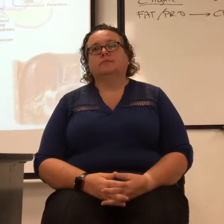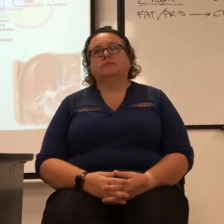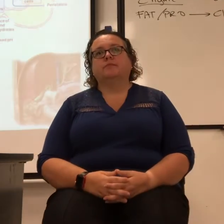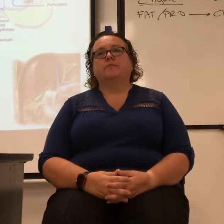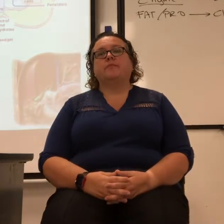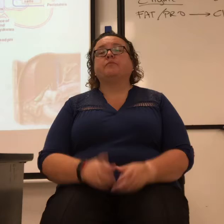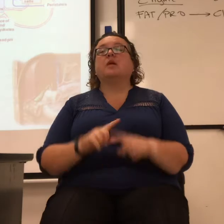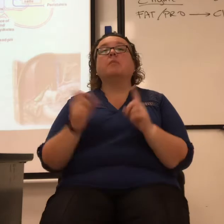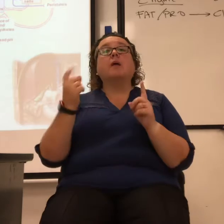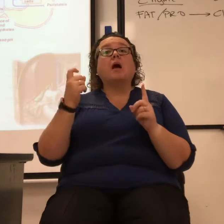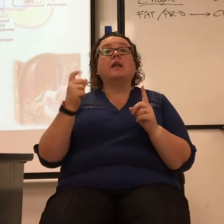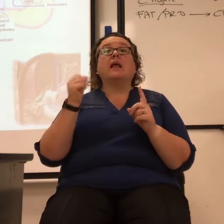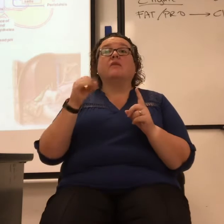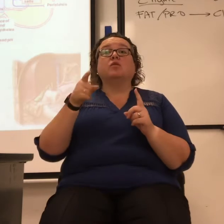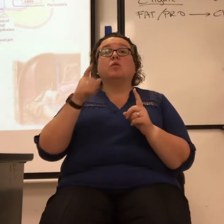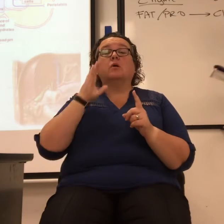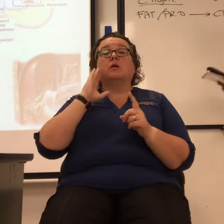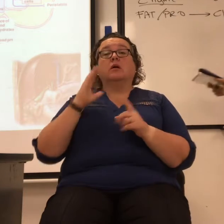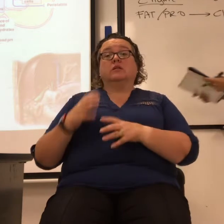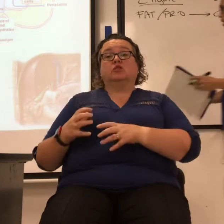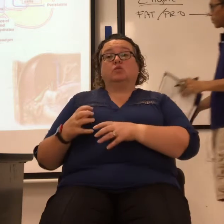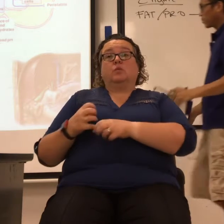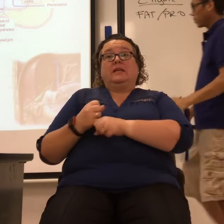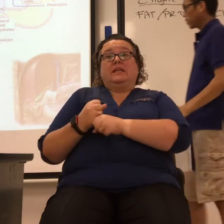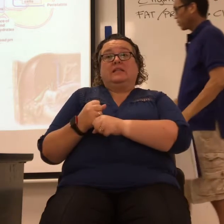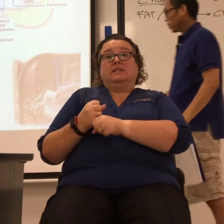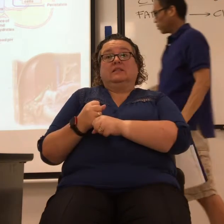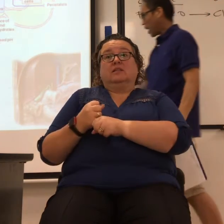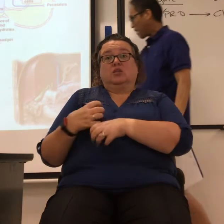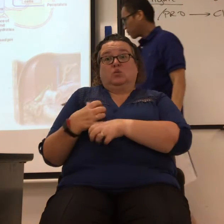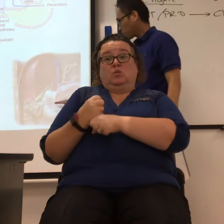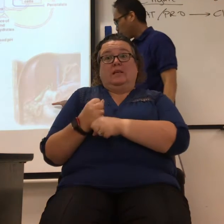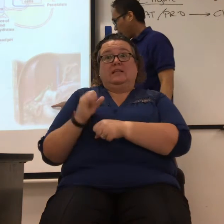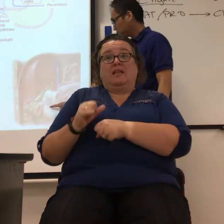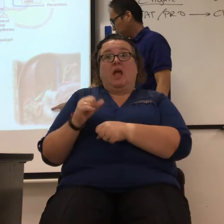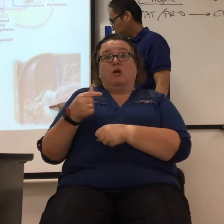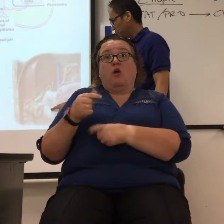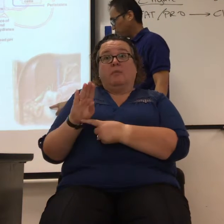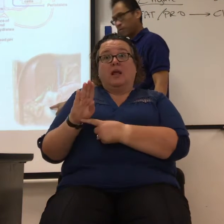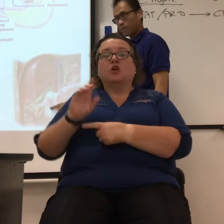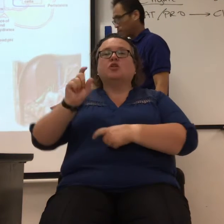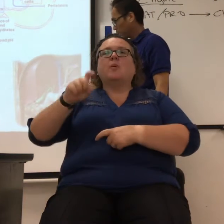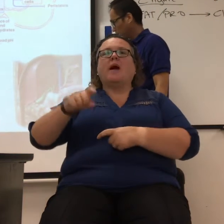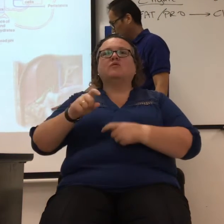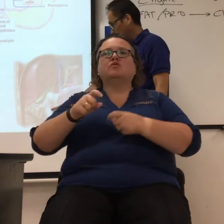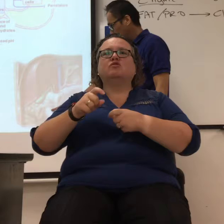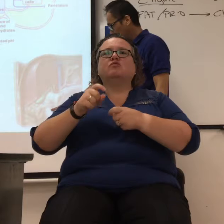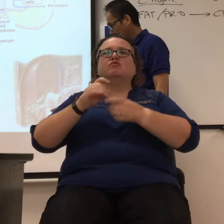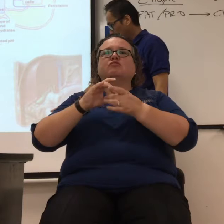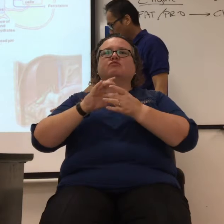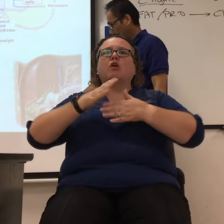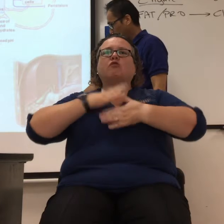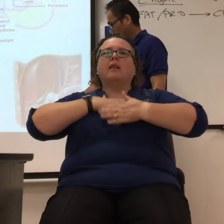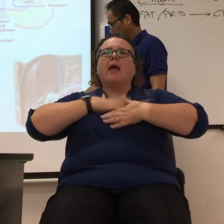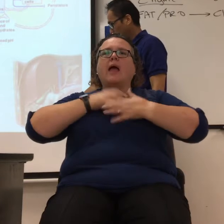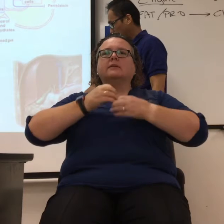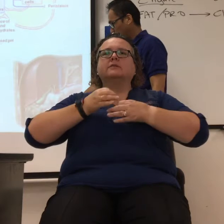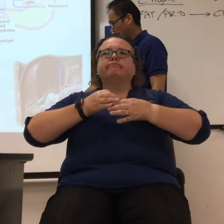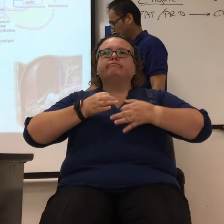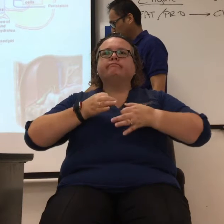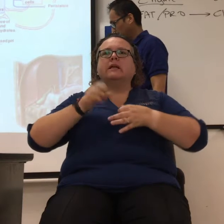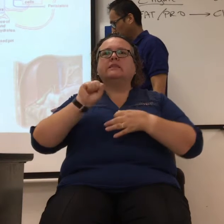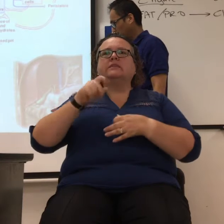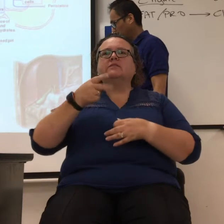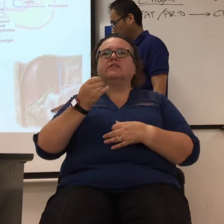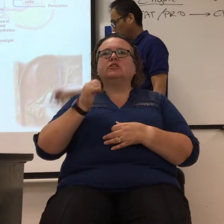Here's the thing, if you're gonna squeeze that gallbladder, you have to relax this sphincter. There's a little sphincter there, I'll show you a